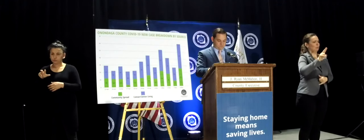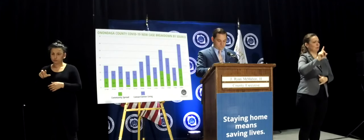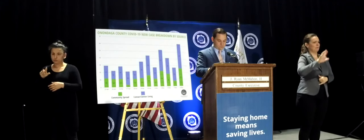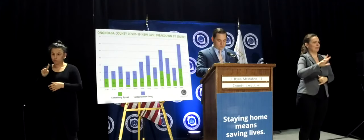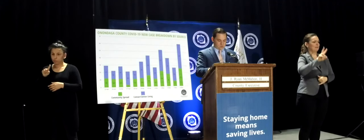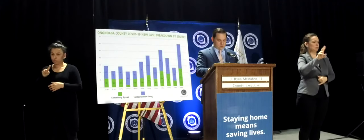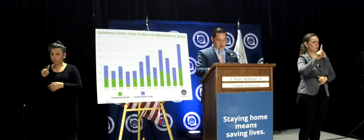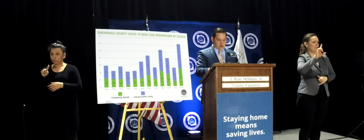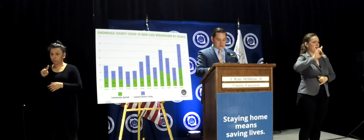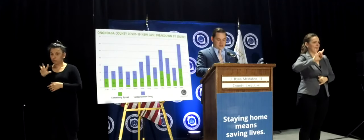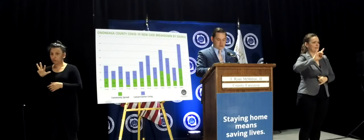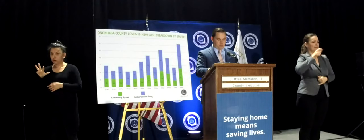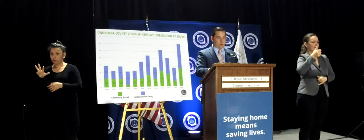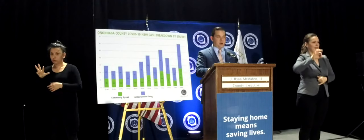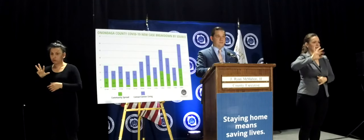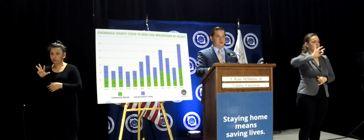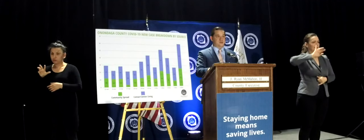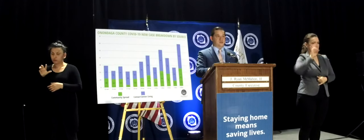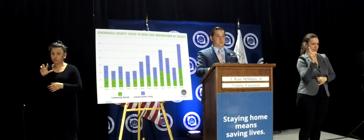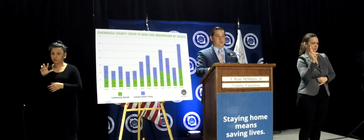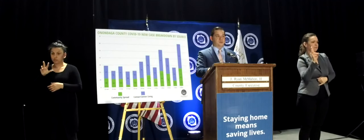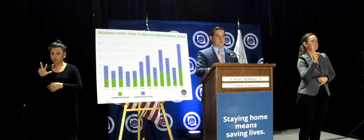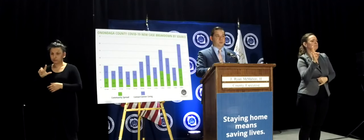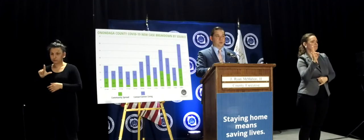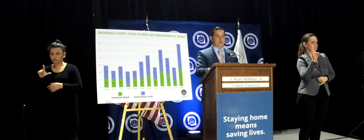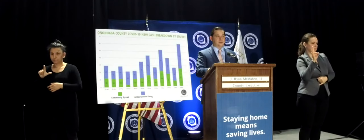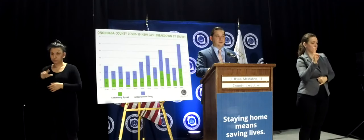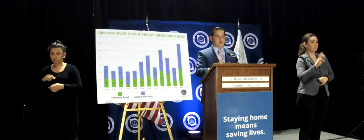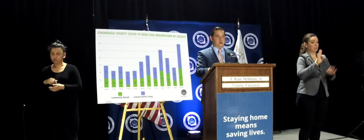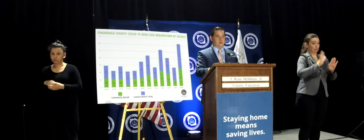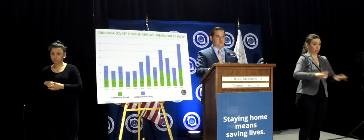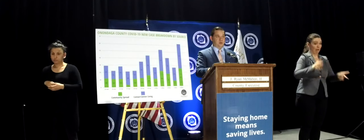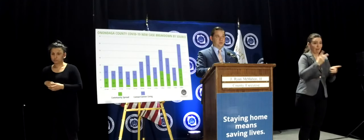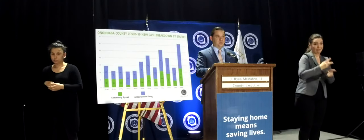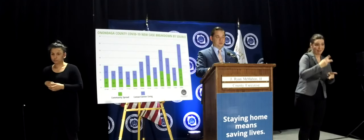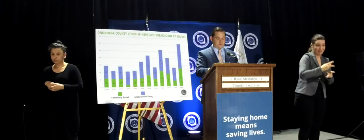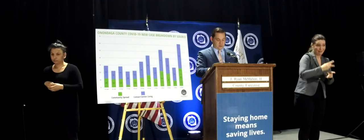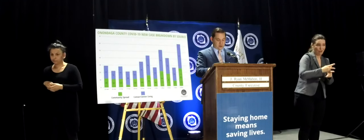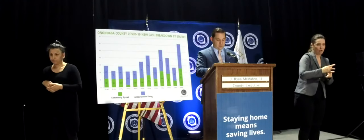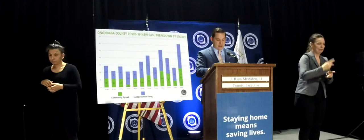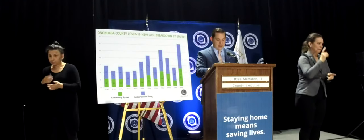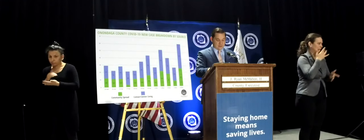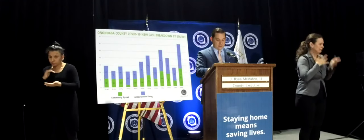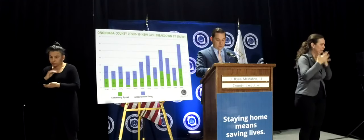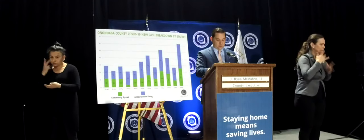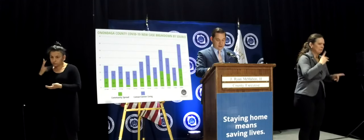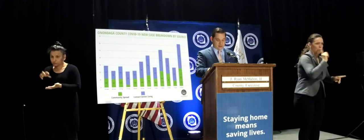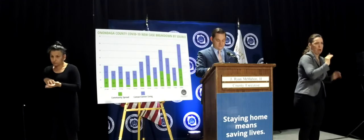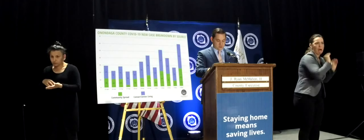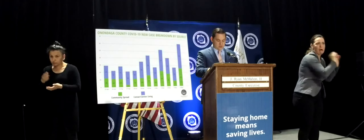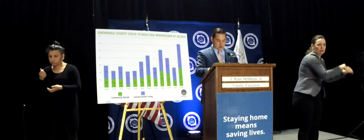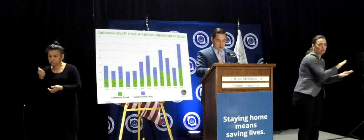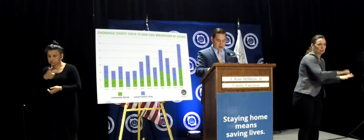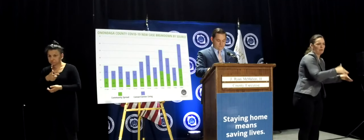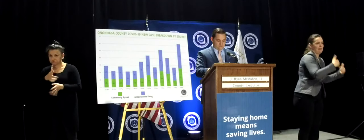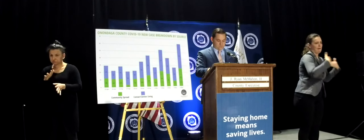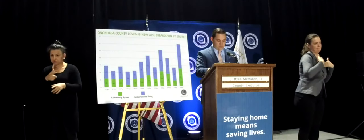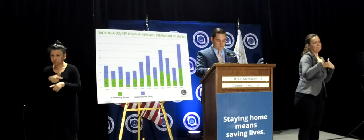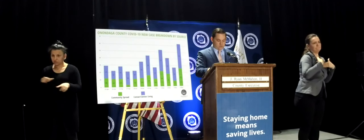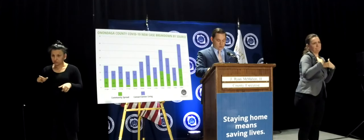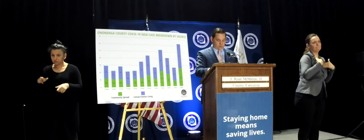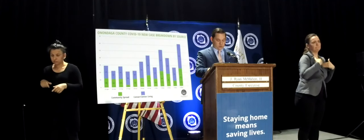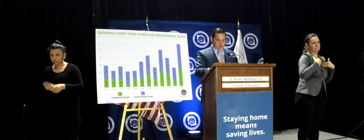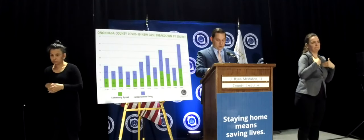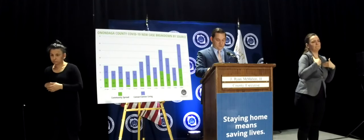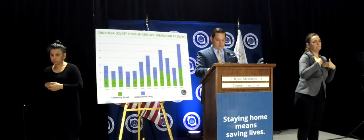315-218-1987. Our daycare program for essential business employees, free through the month of May. We're in May.